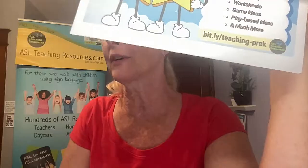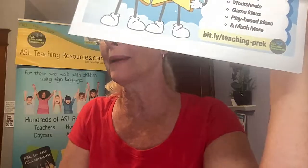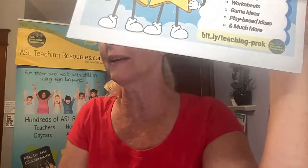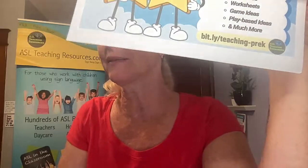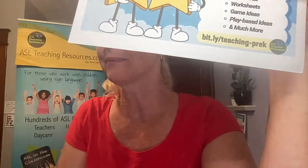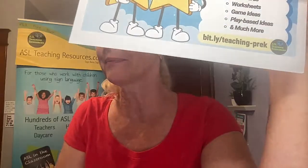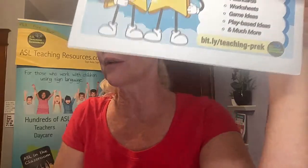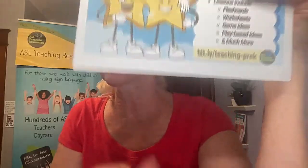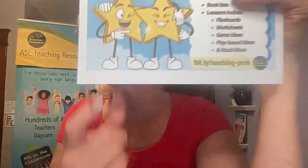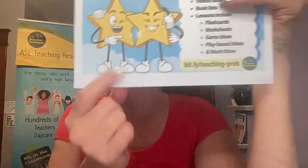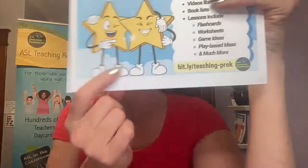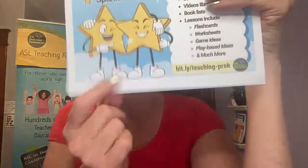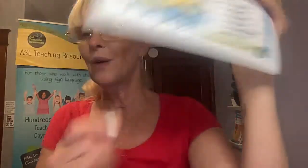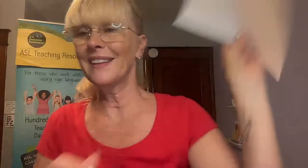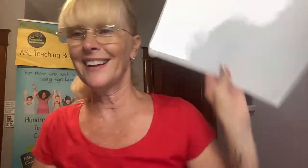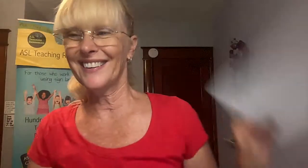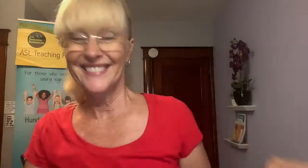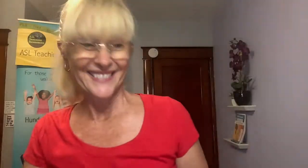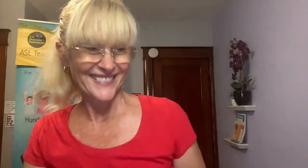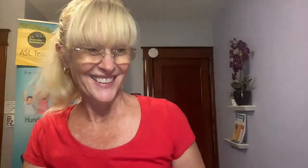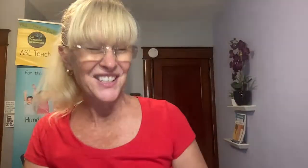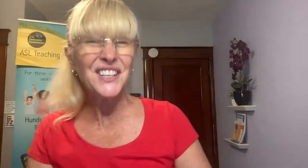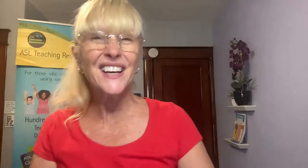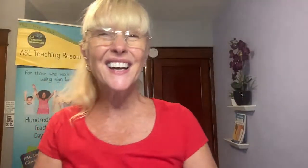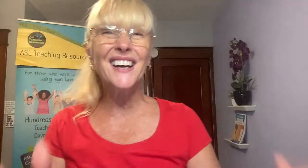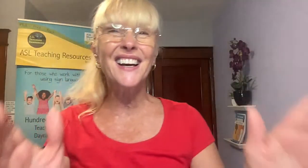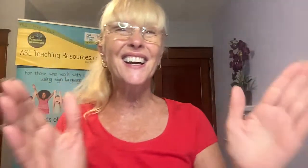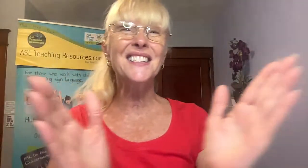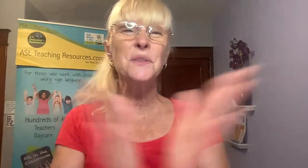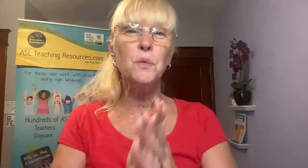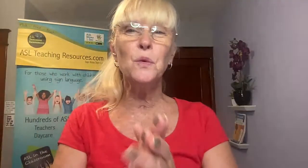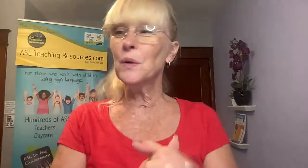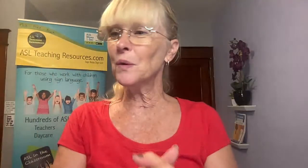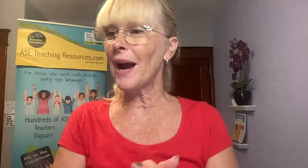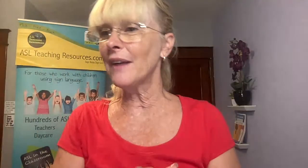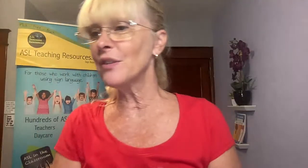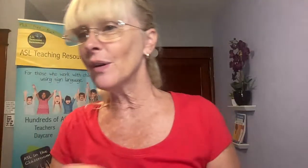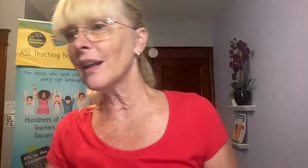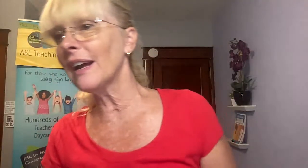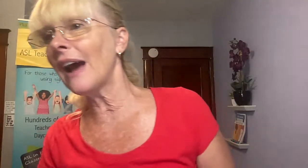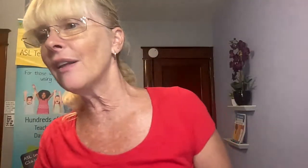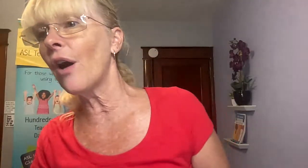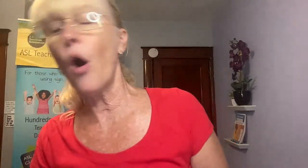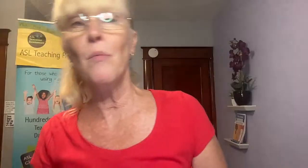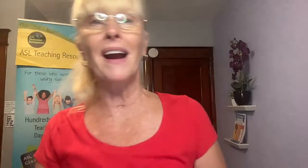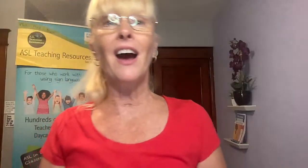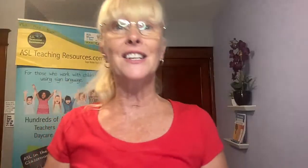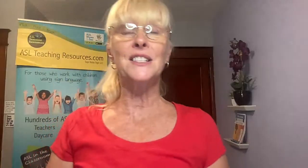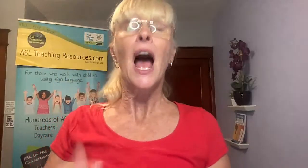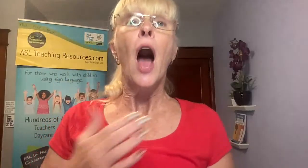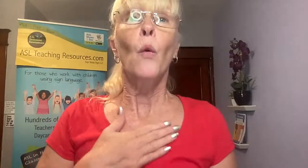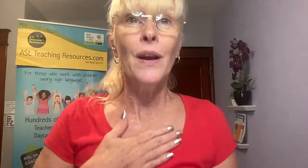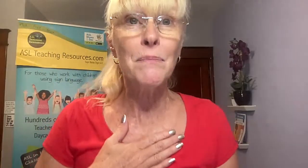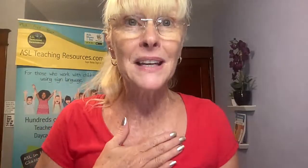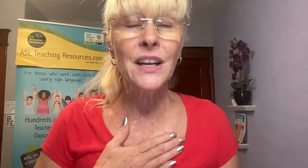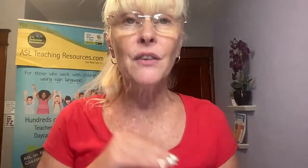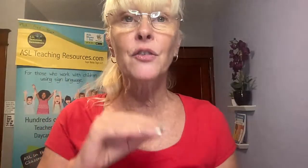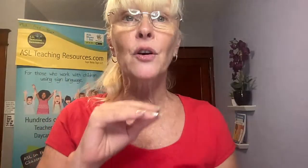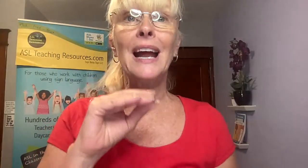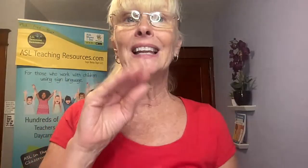freebie. Okay, right there. Yes. Woohoo. I have no idea how long. Oh my goodness. We've been here for at